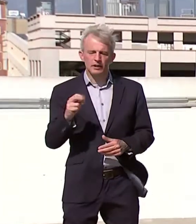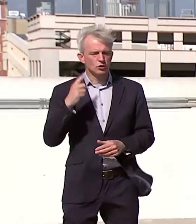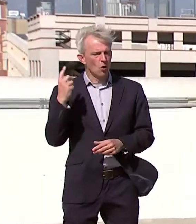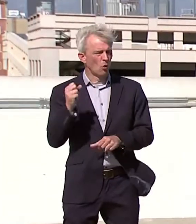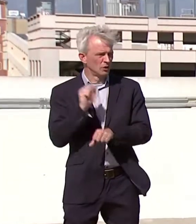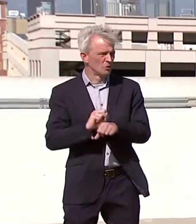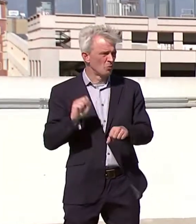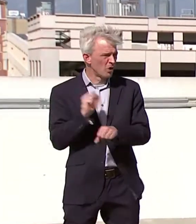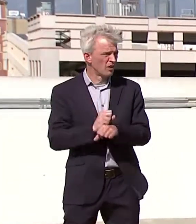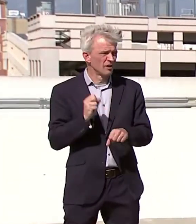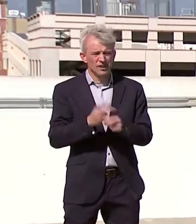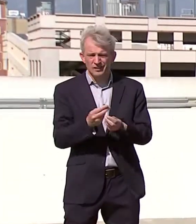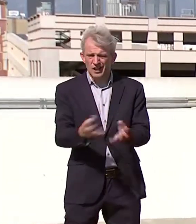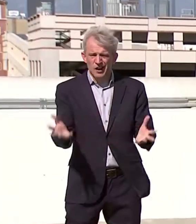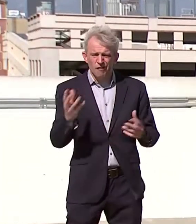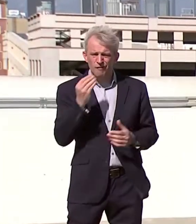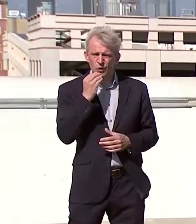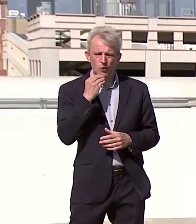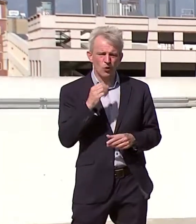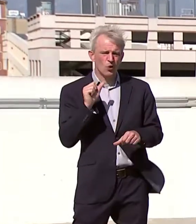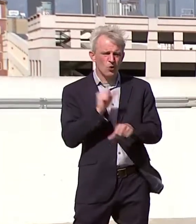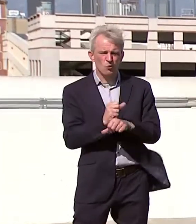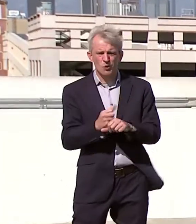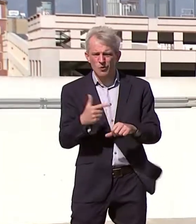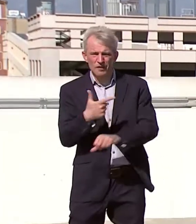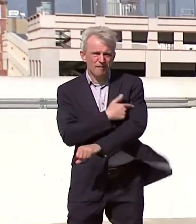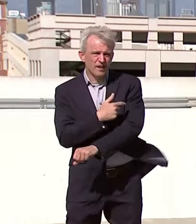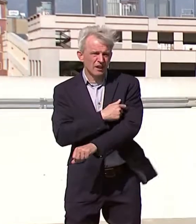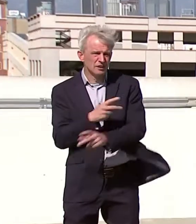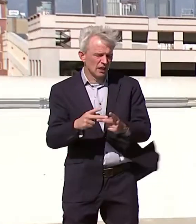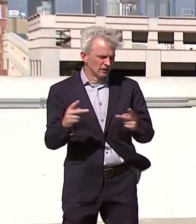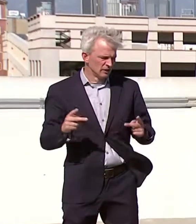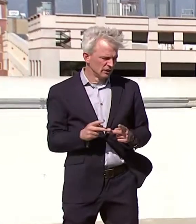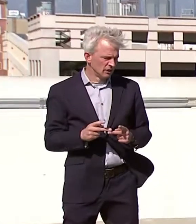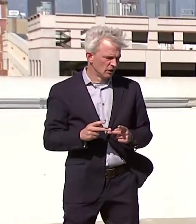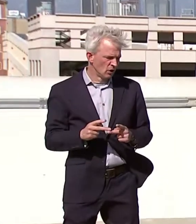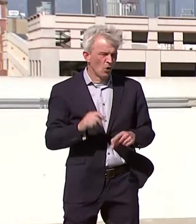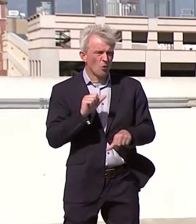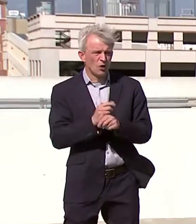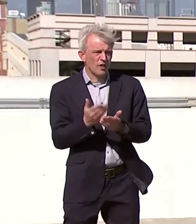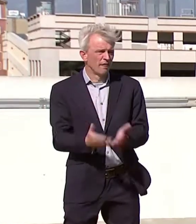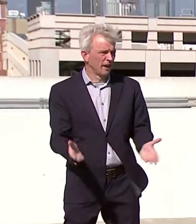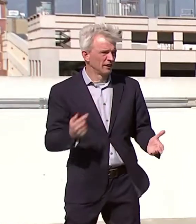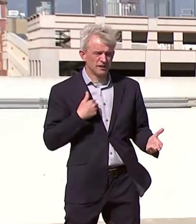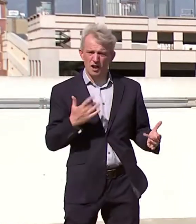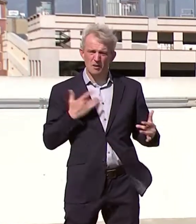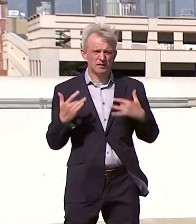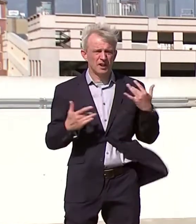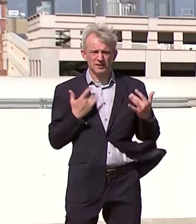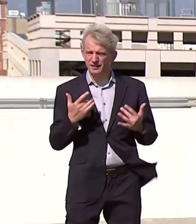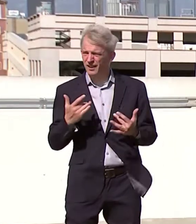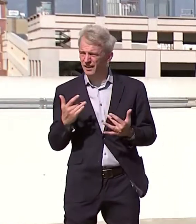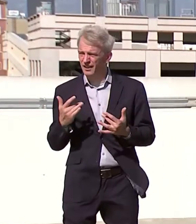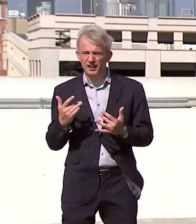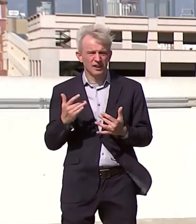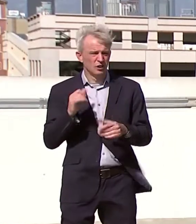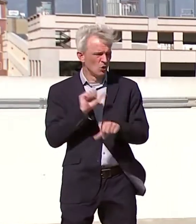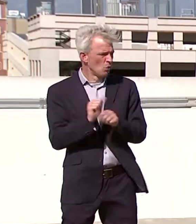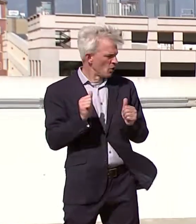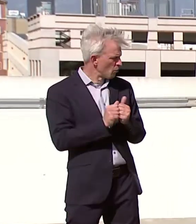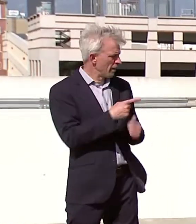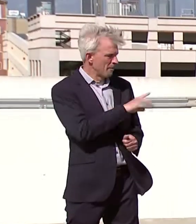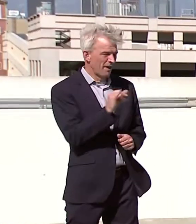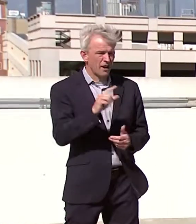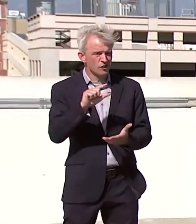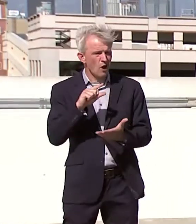You'll see him handing out food, working the vaccine sites personally, working on things that I'm excited to work with him on, things like guaranteed basic